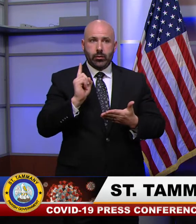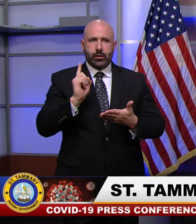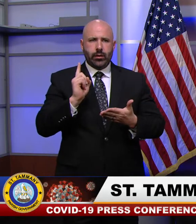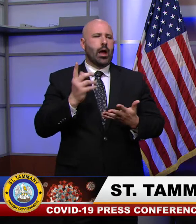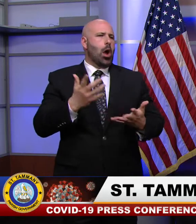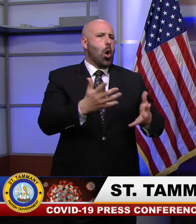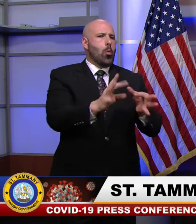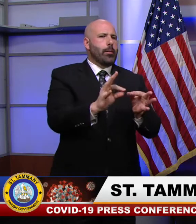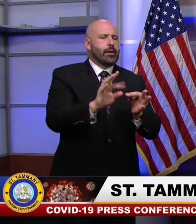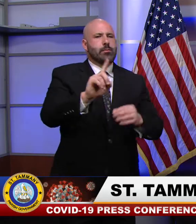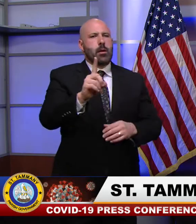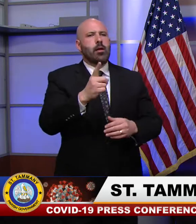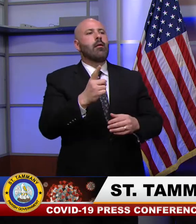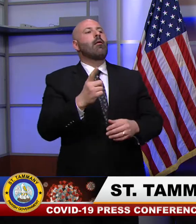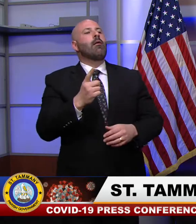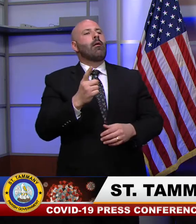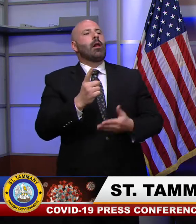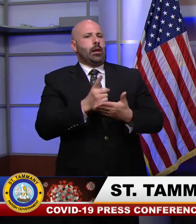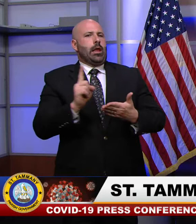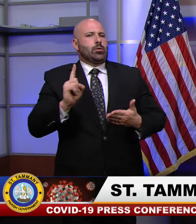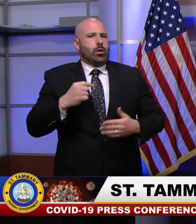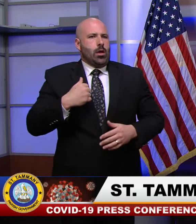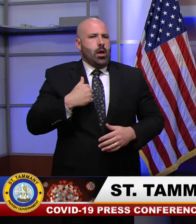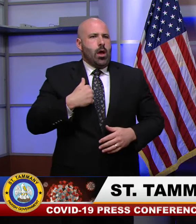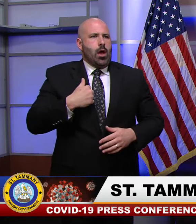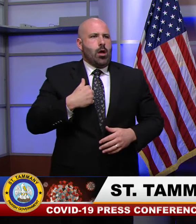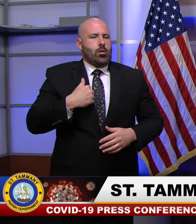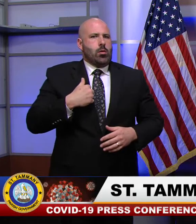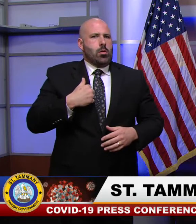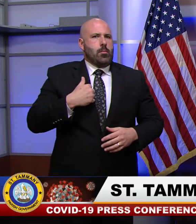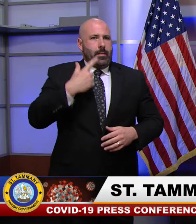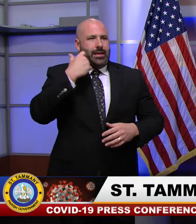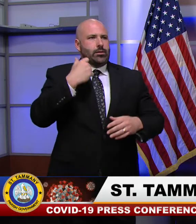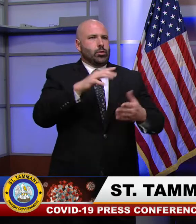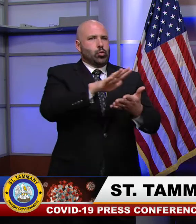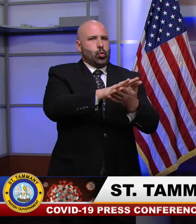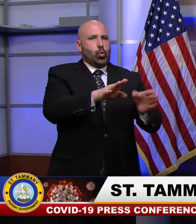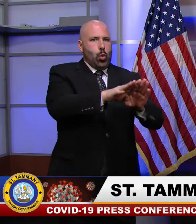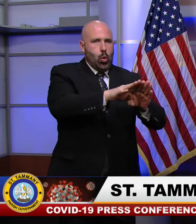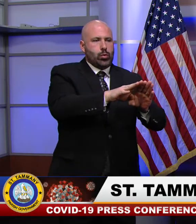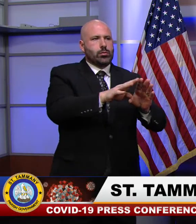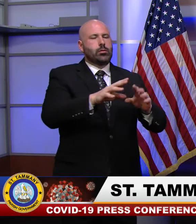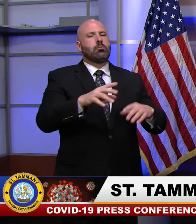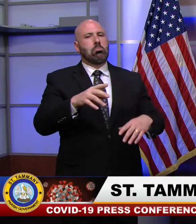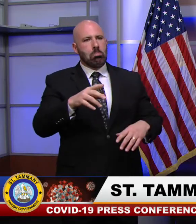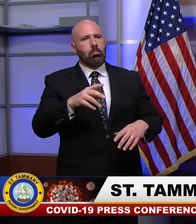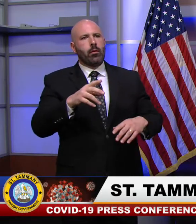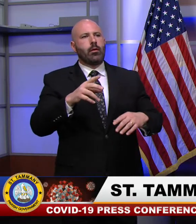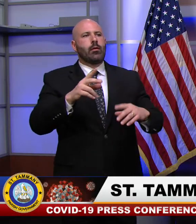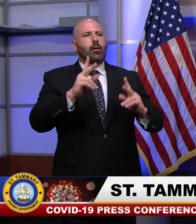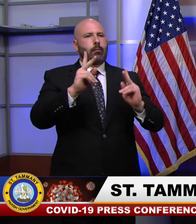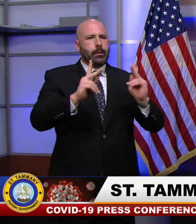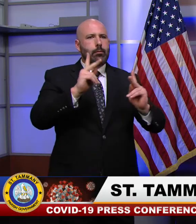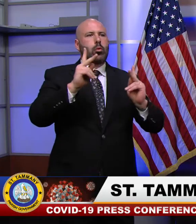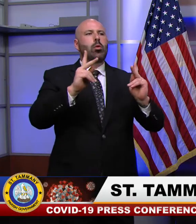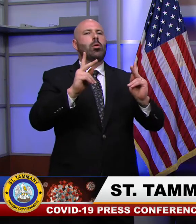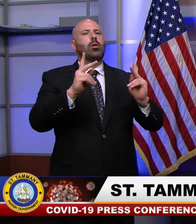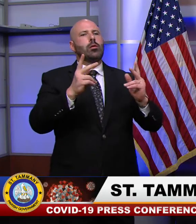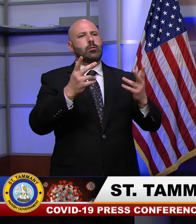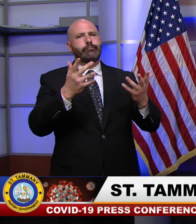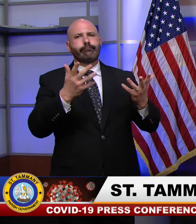indicated, I see people, since school was out, people little by little were